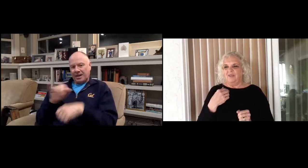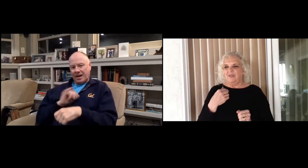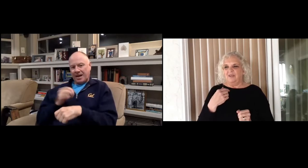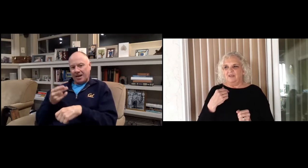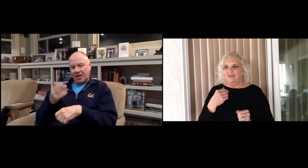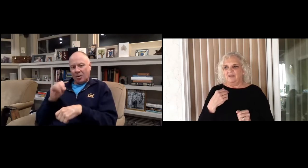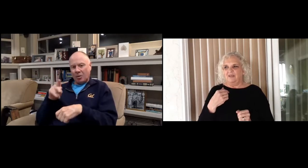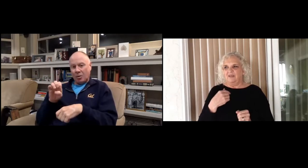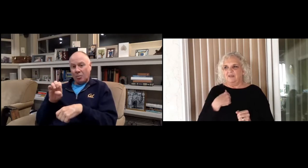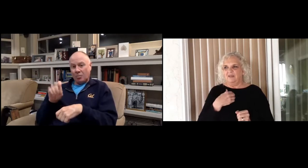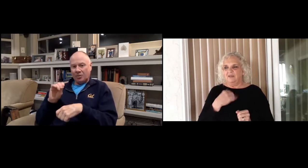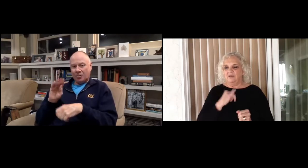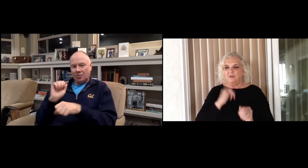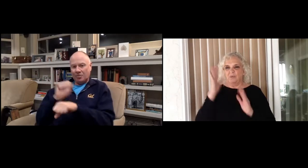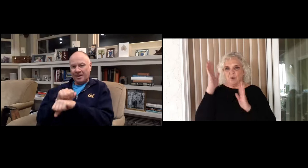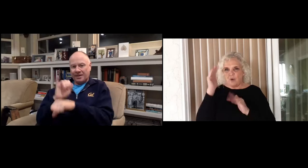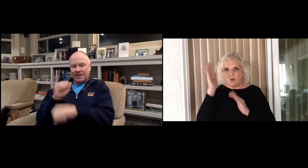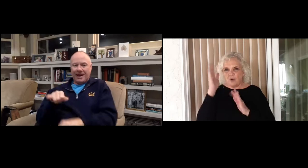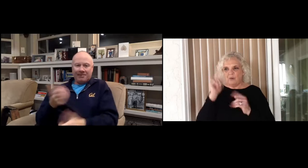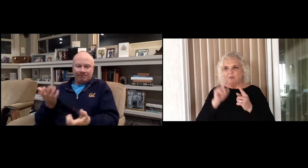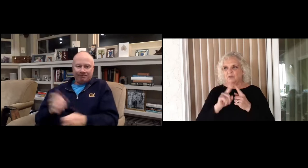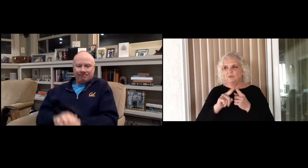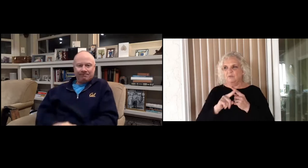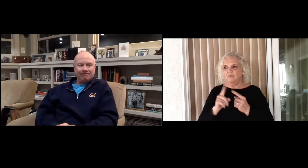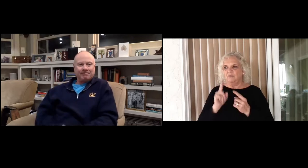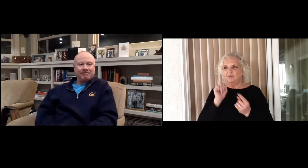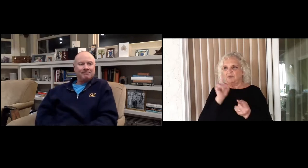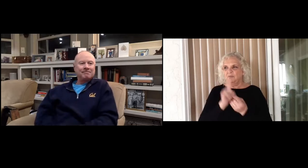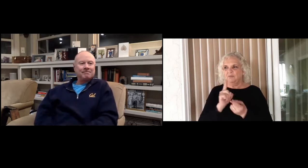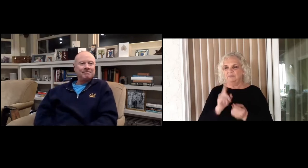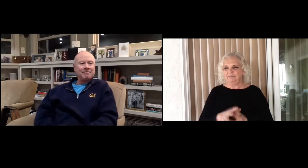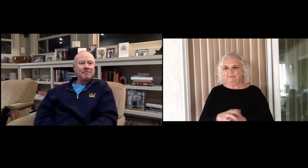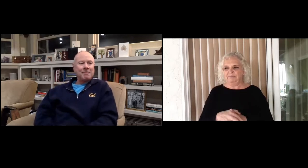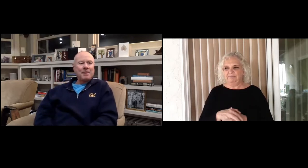Selfishly, I hope to beat that.